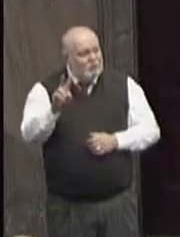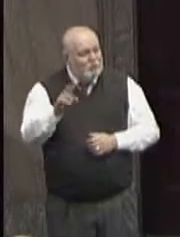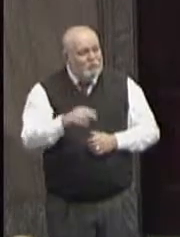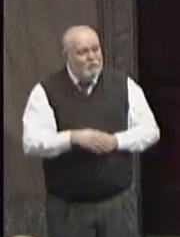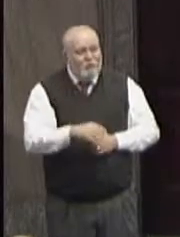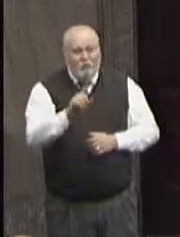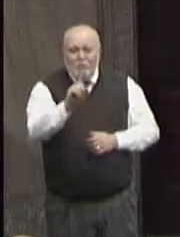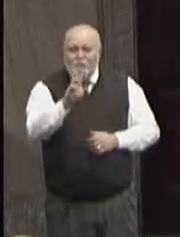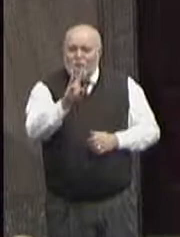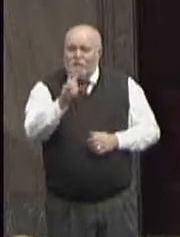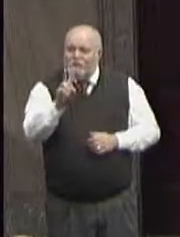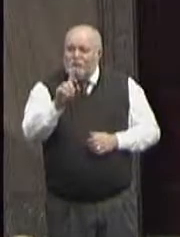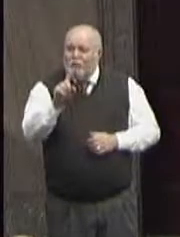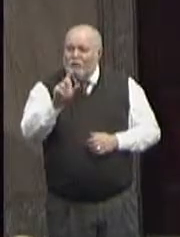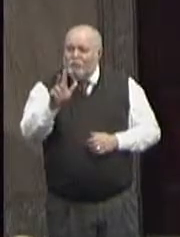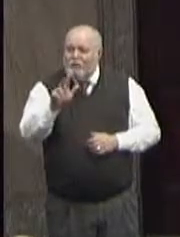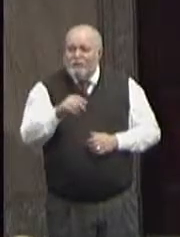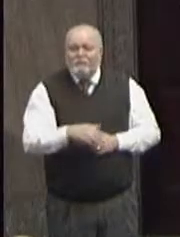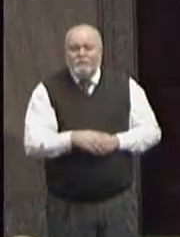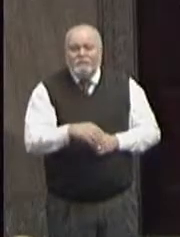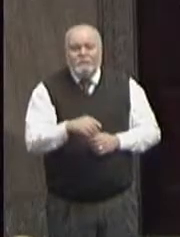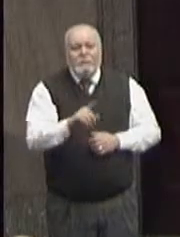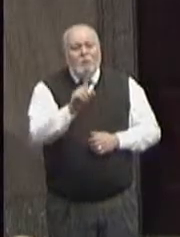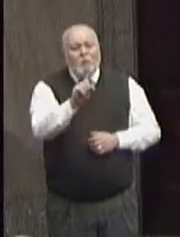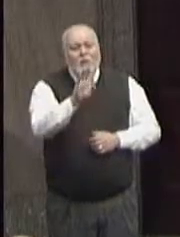14612, 14613,